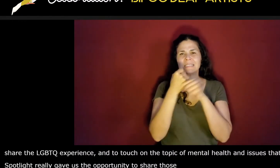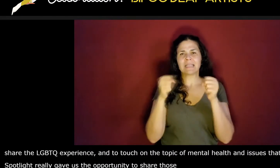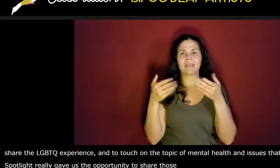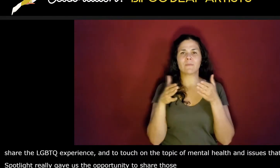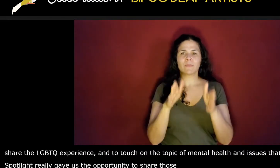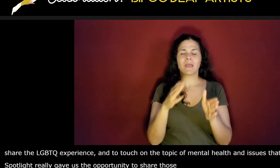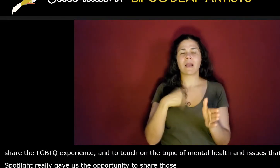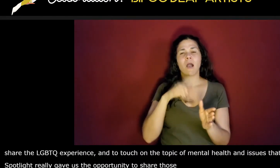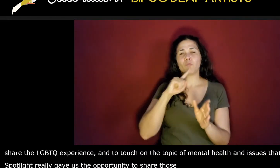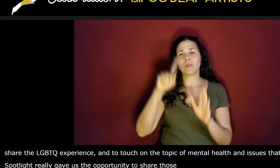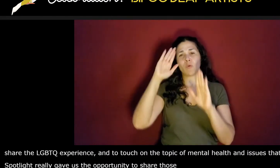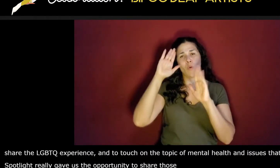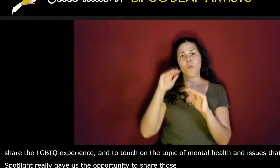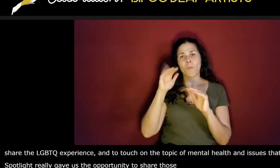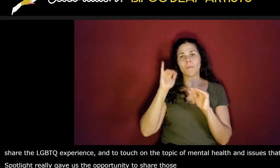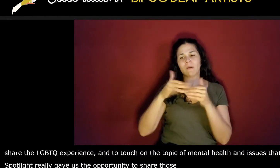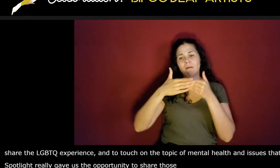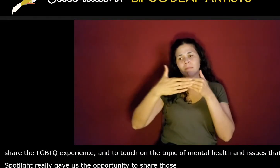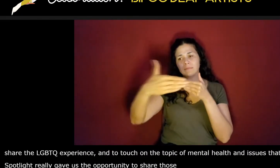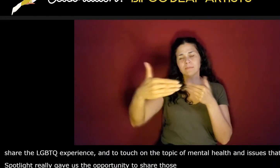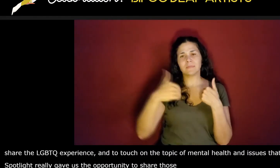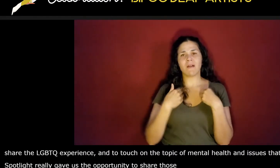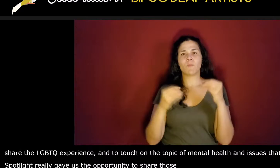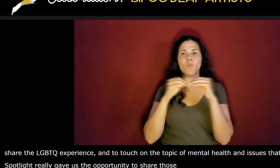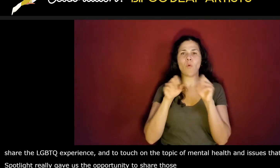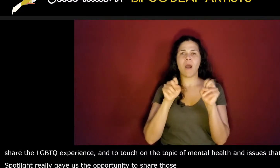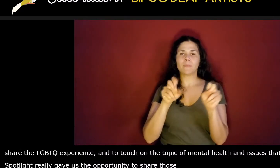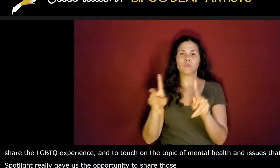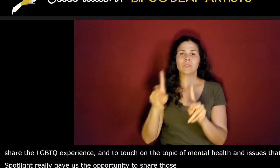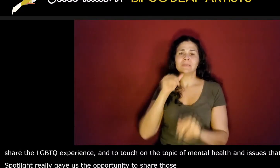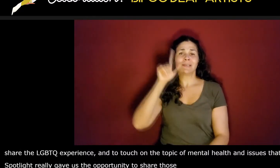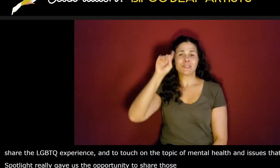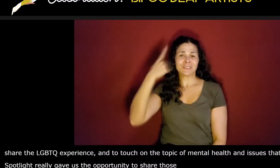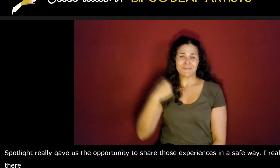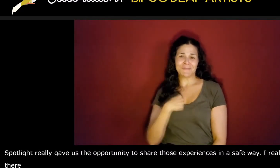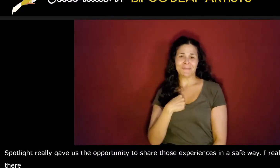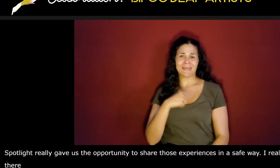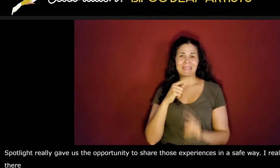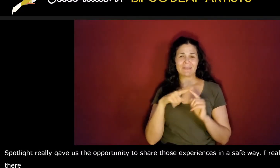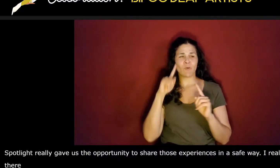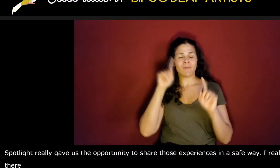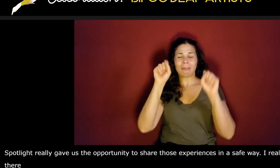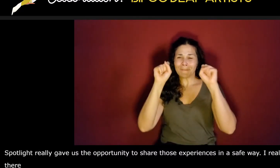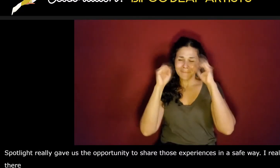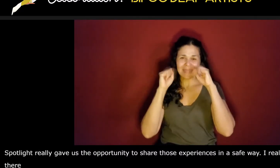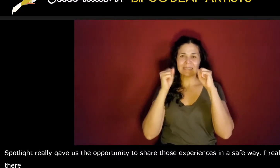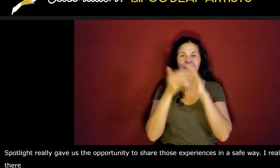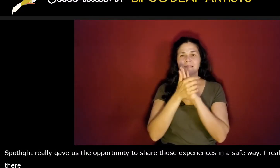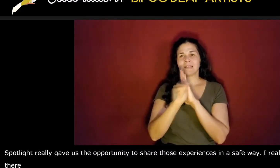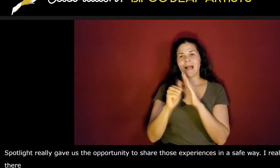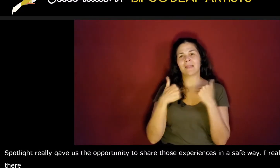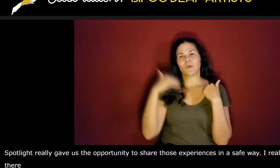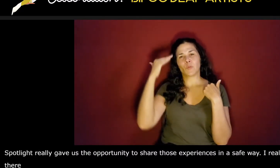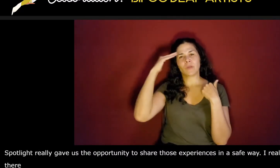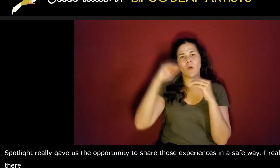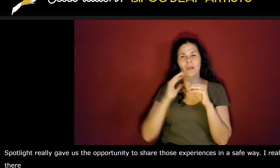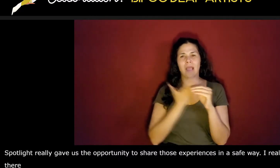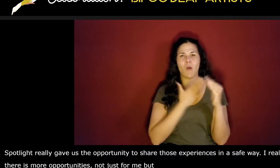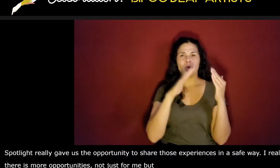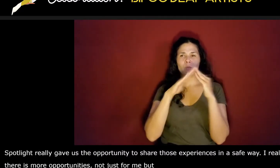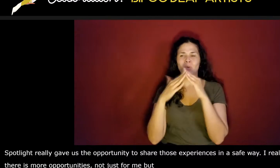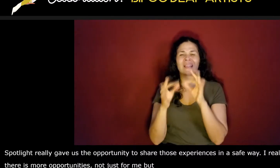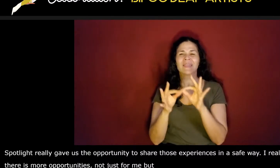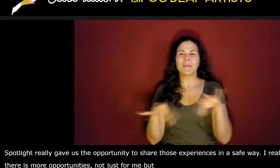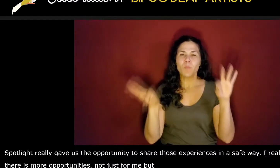experiences in a safe way. I really hope that in the future there's more opportunities, not just for me, but for the amazing talent we